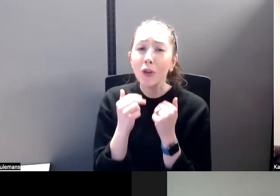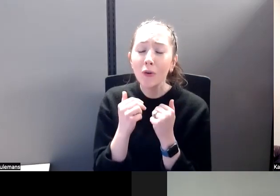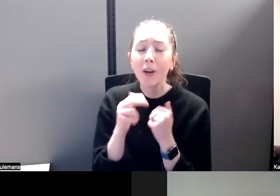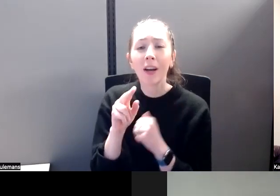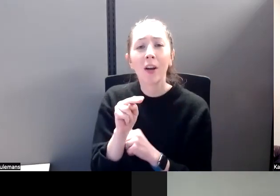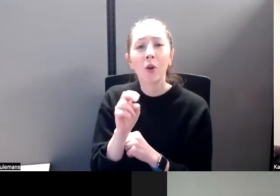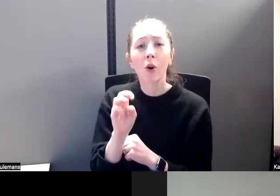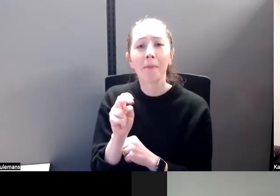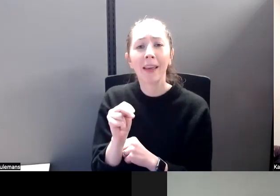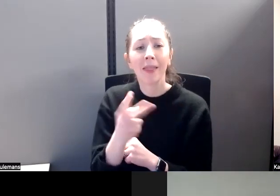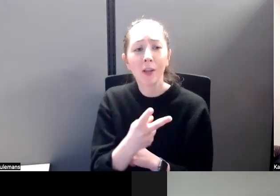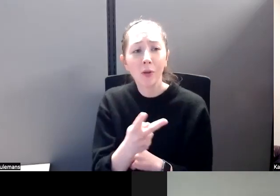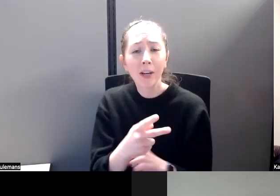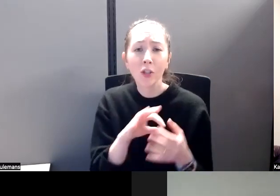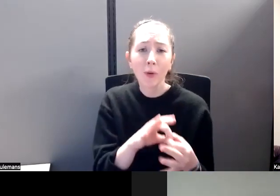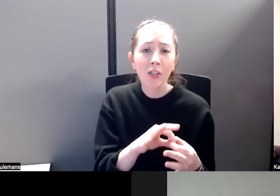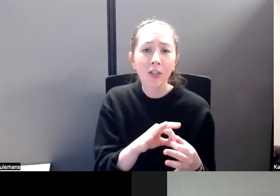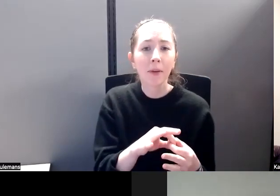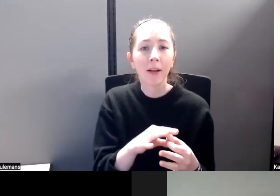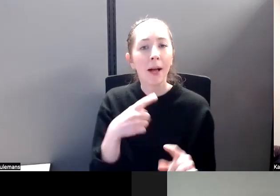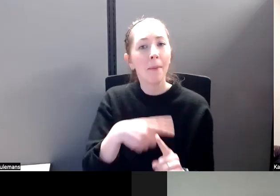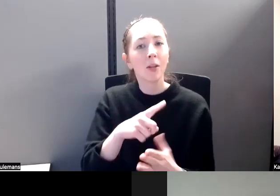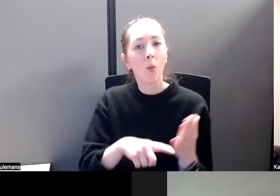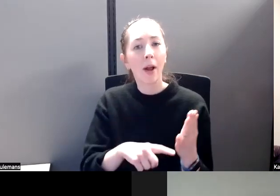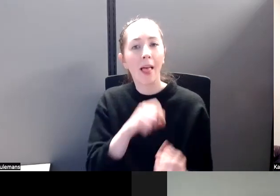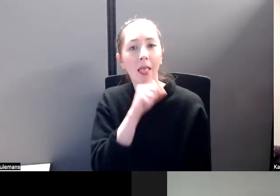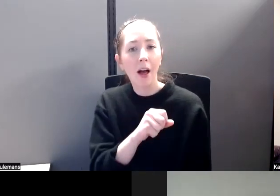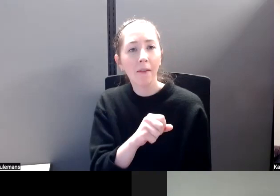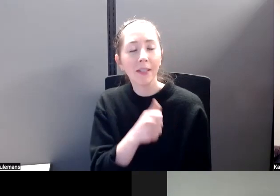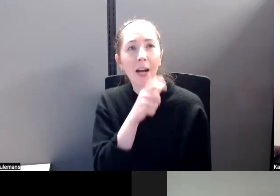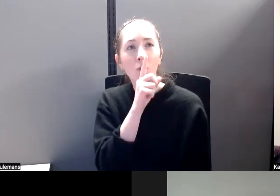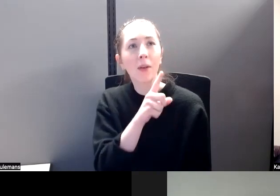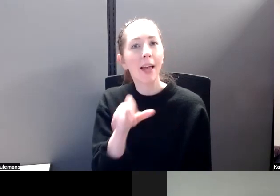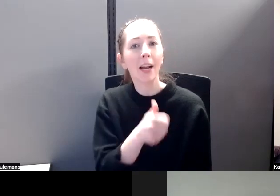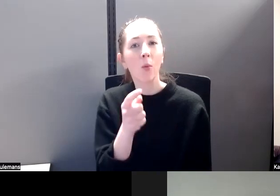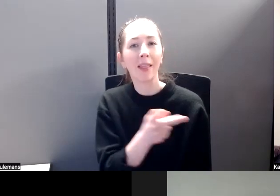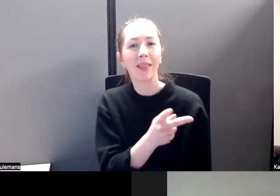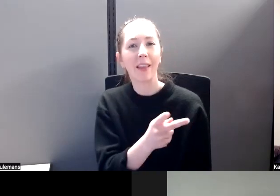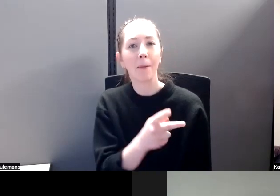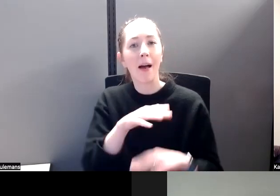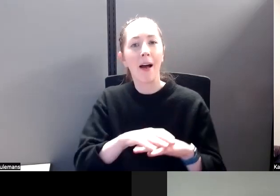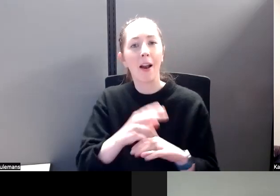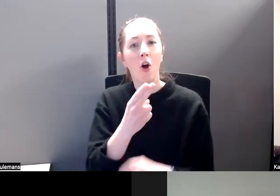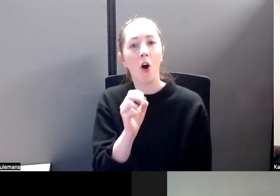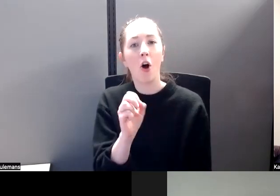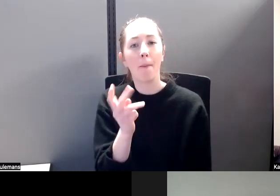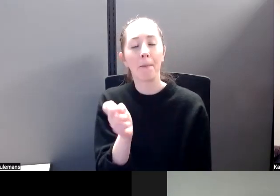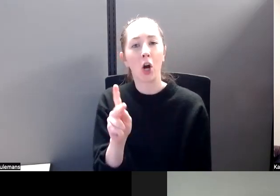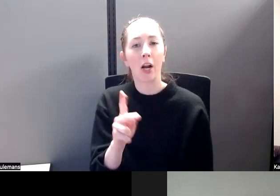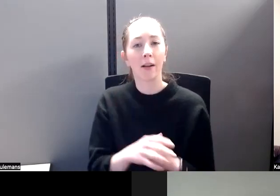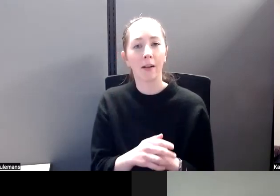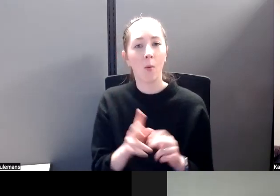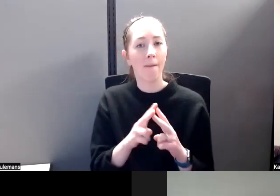Norman's relationship. Also, the thing that I love about Norman and Rita is there's not really anybody like them on Hallmark. We're